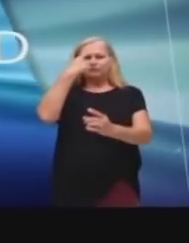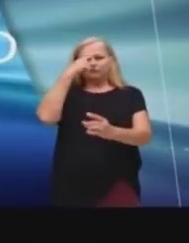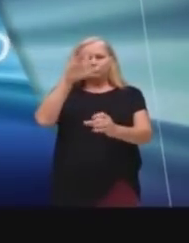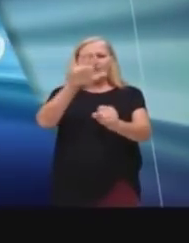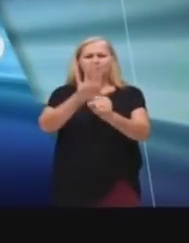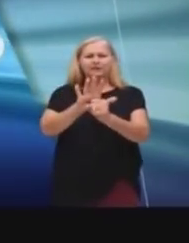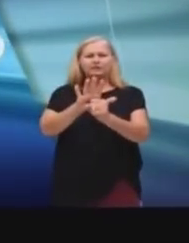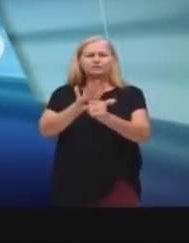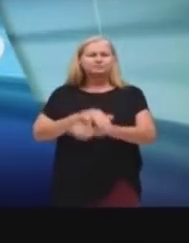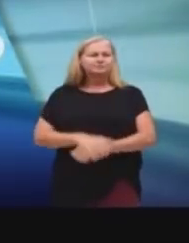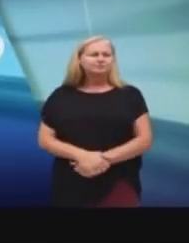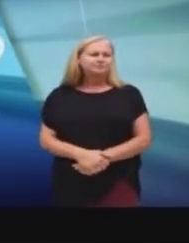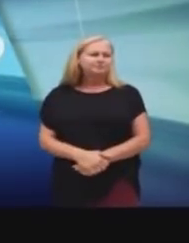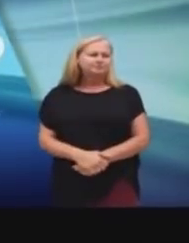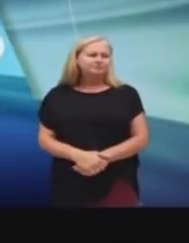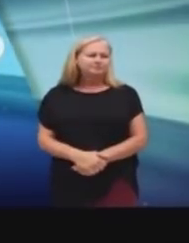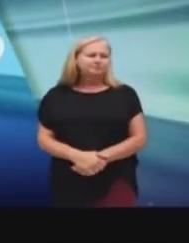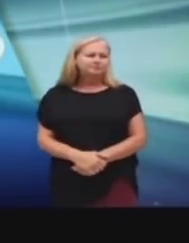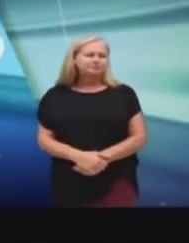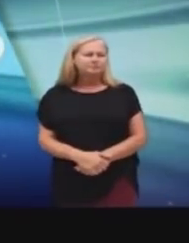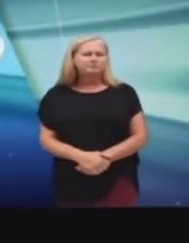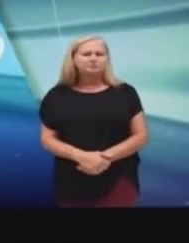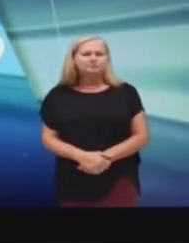Please stand for the pledge.